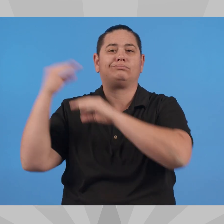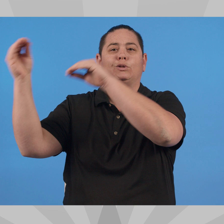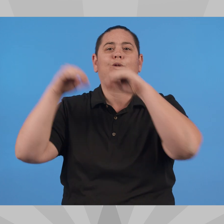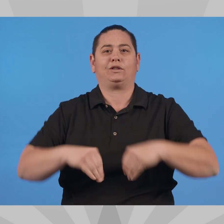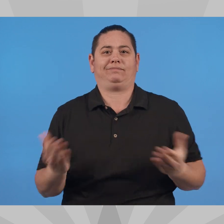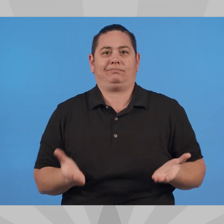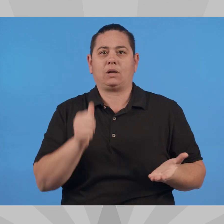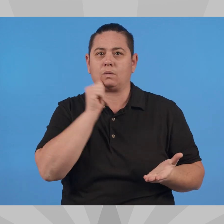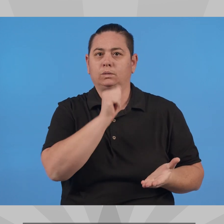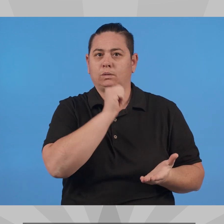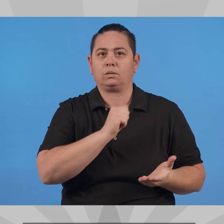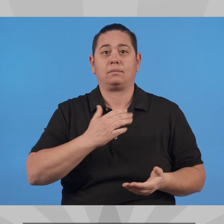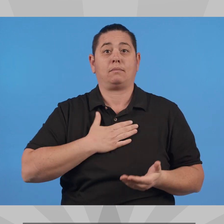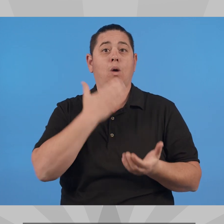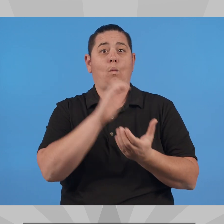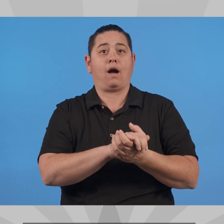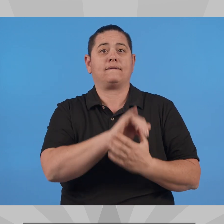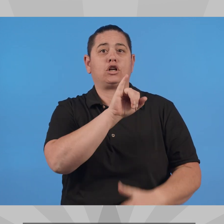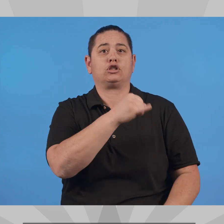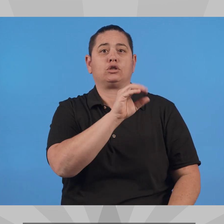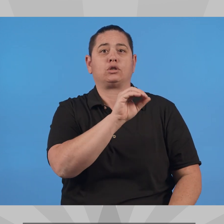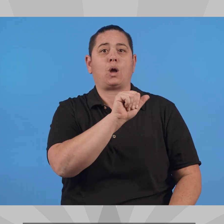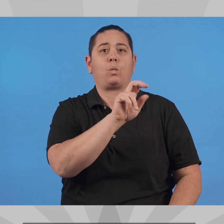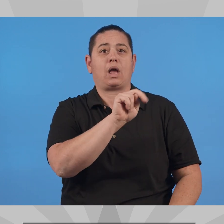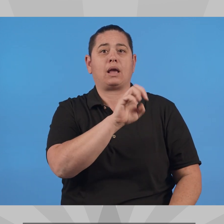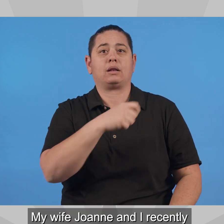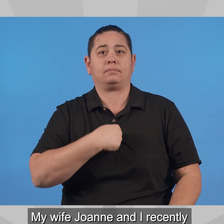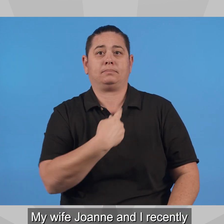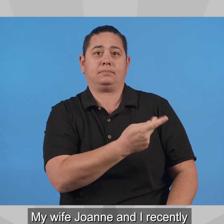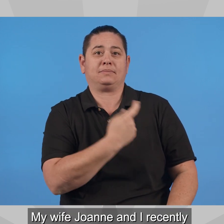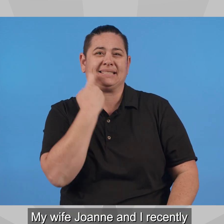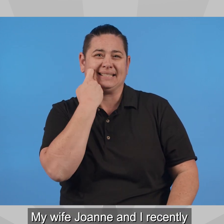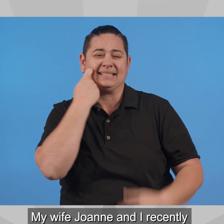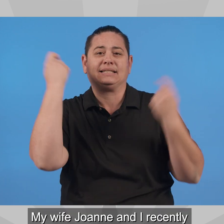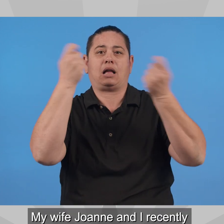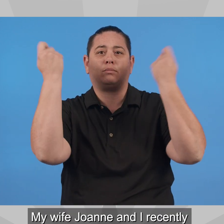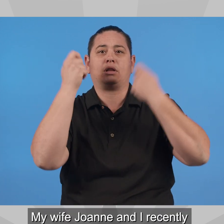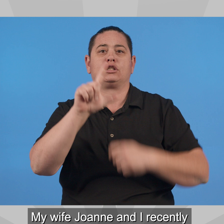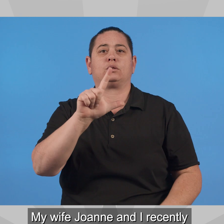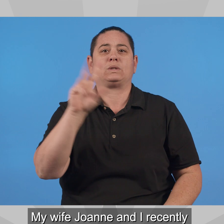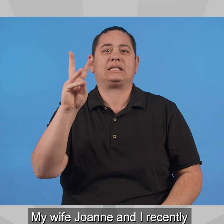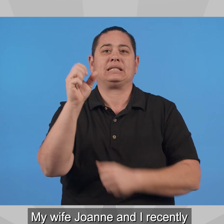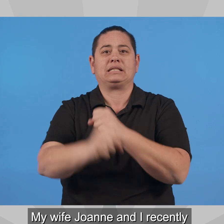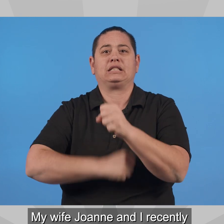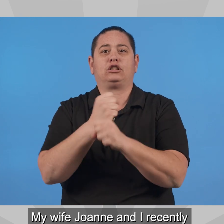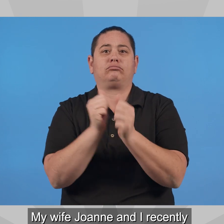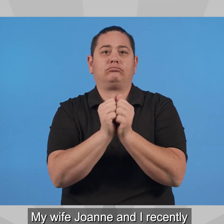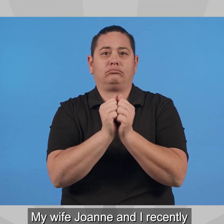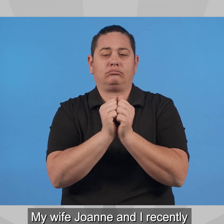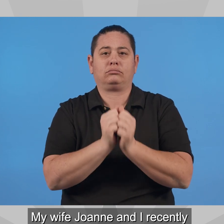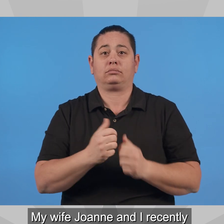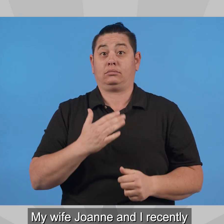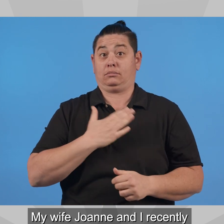Biography. Moved to Arizona 30 years ago. My wife Joanne and I recently celebrated